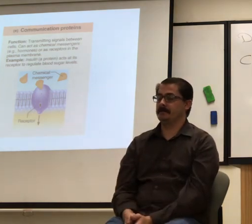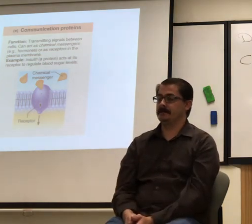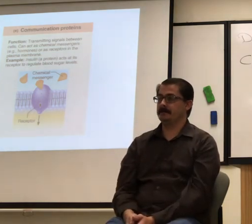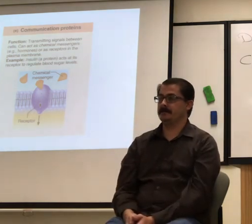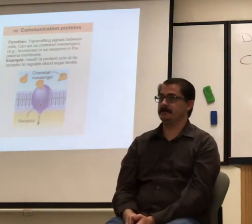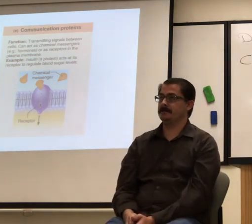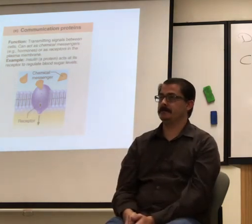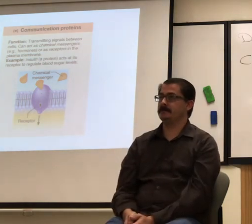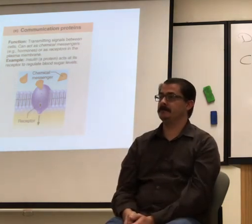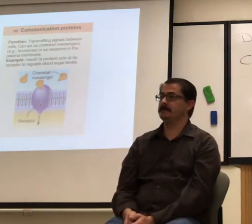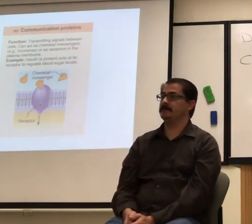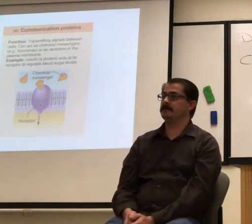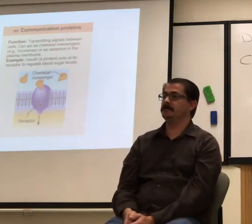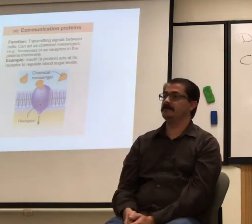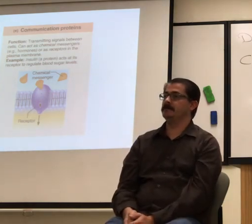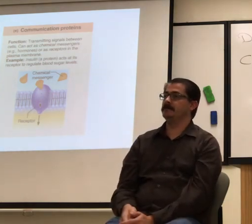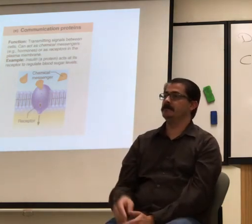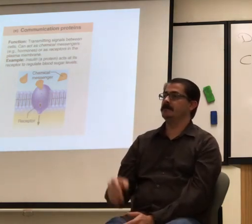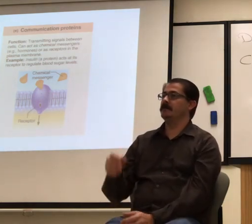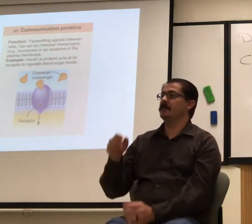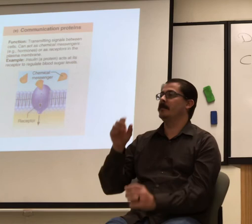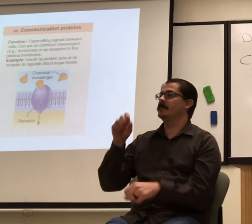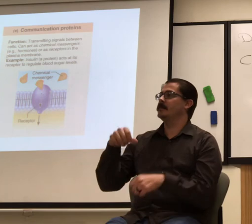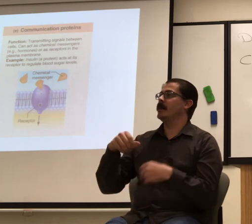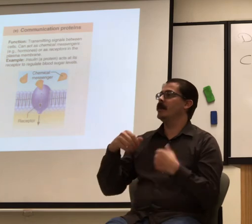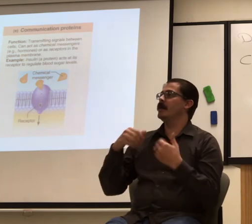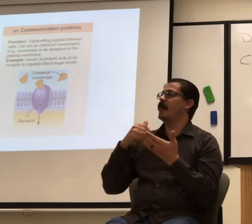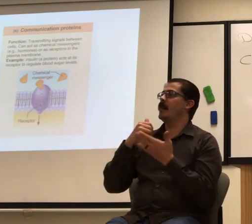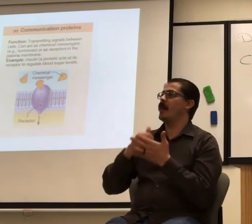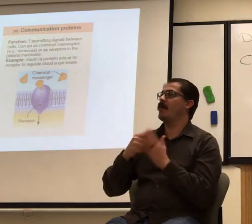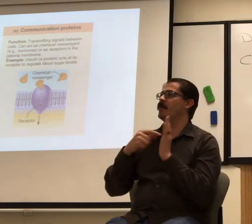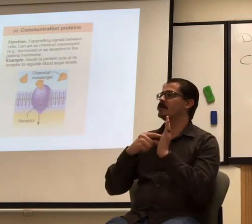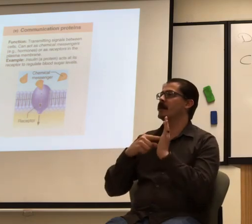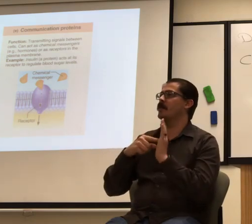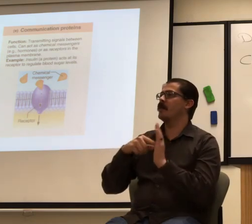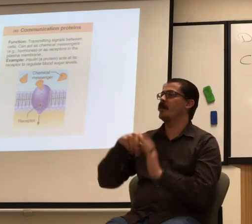They can help, like for example, polar molecules.